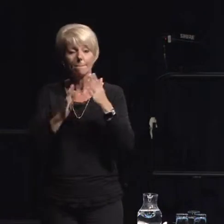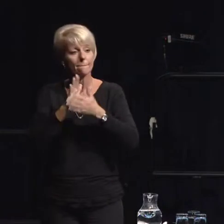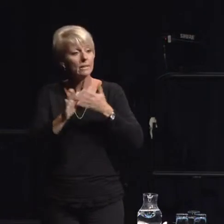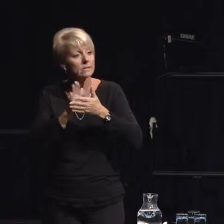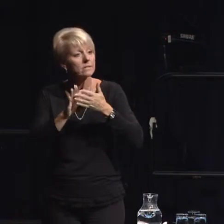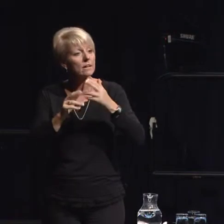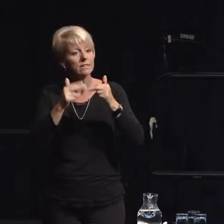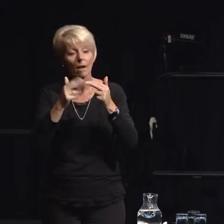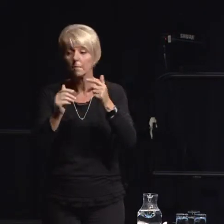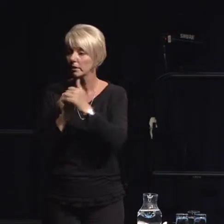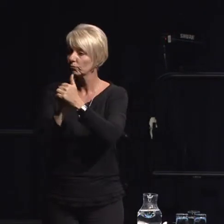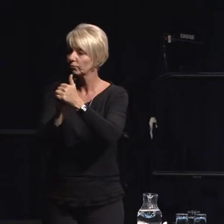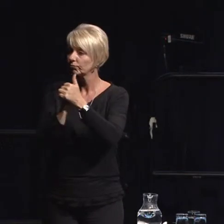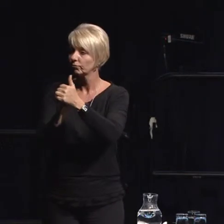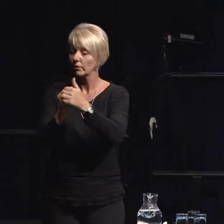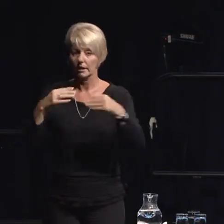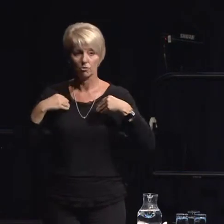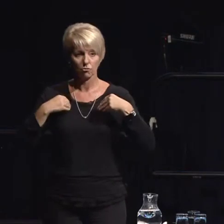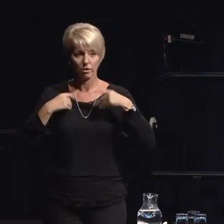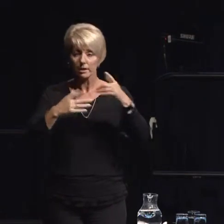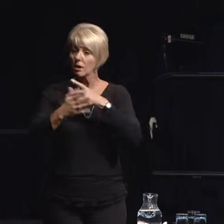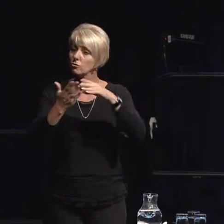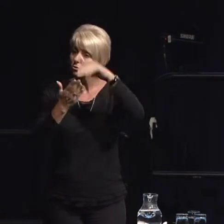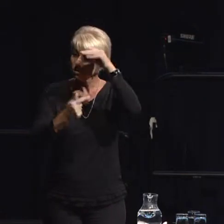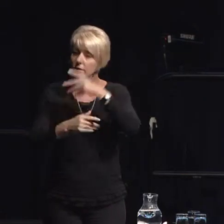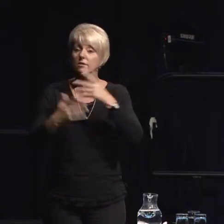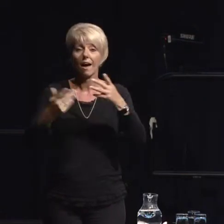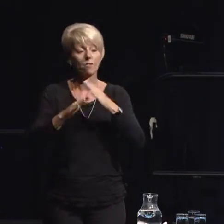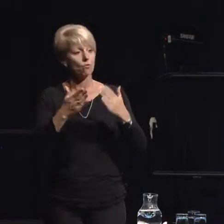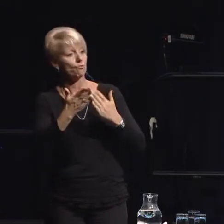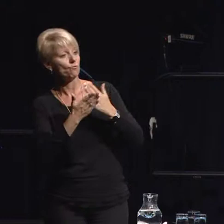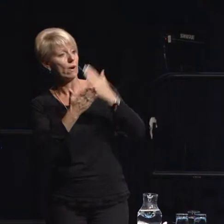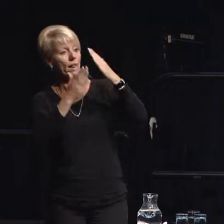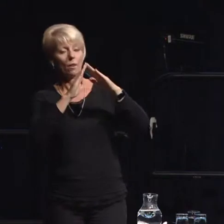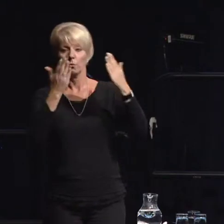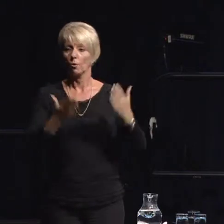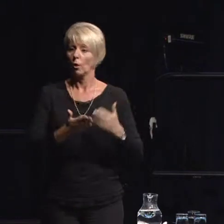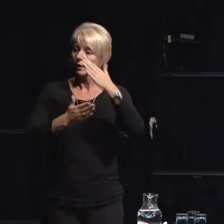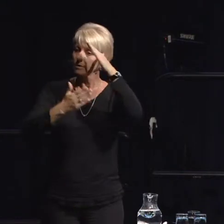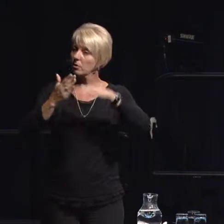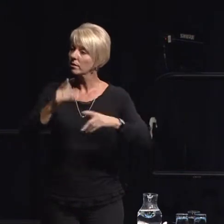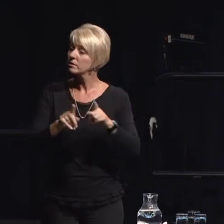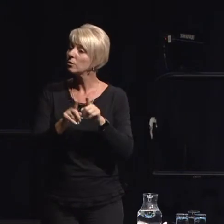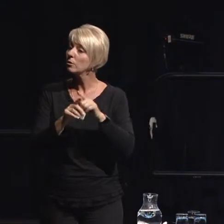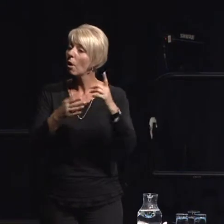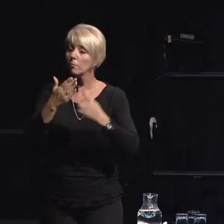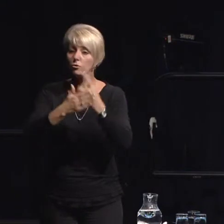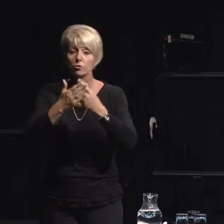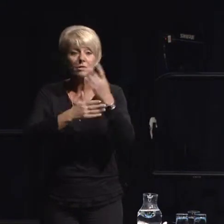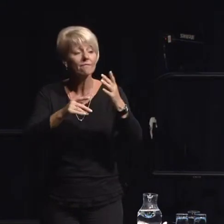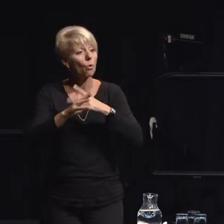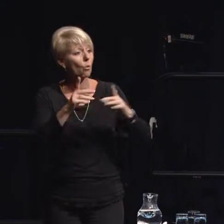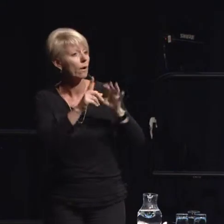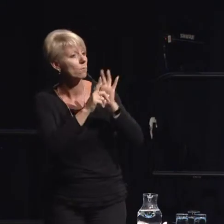valuable industry partnerships to enable students to gain real-world experiences. It also includes opportunities to build on your